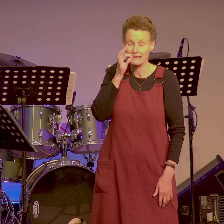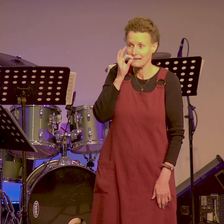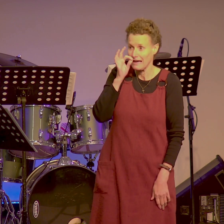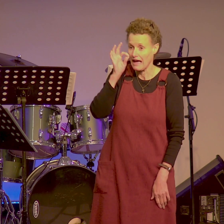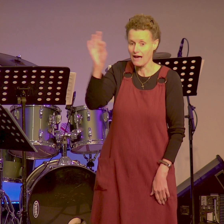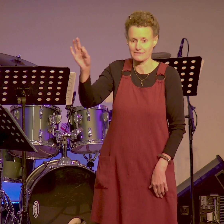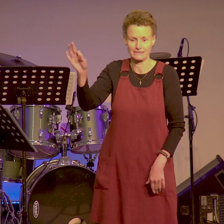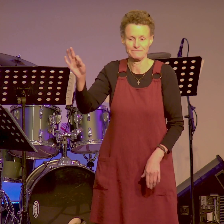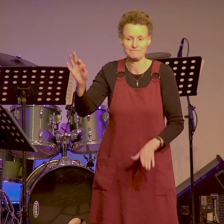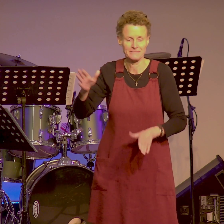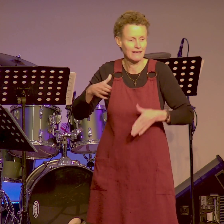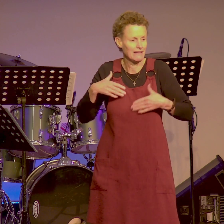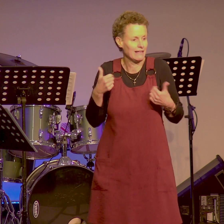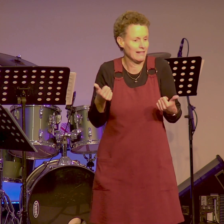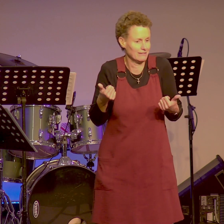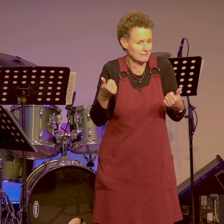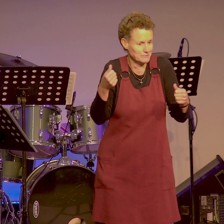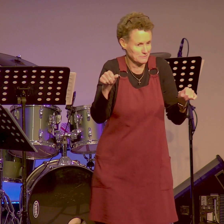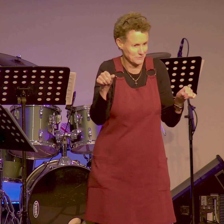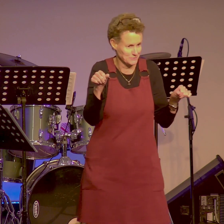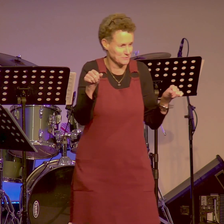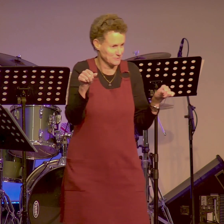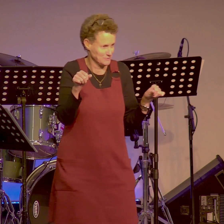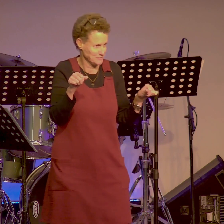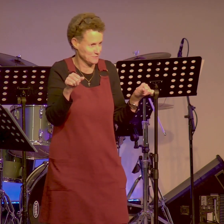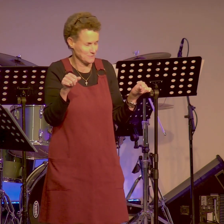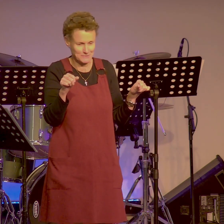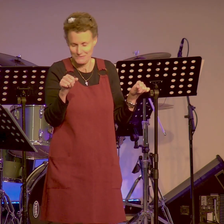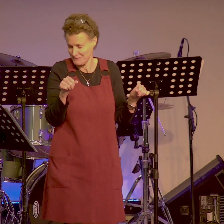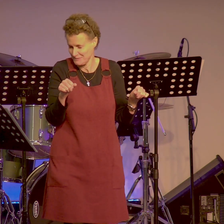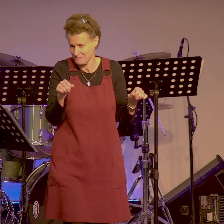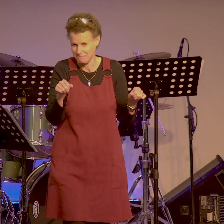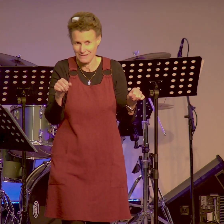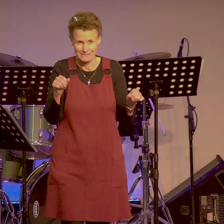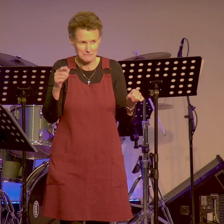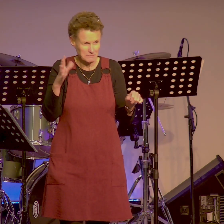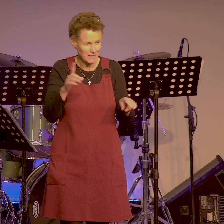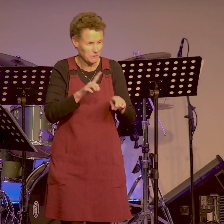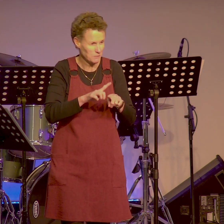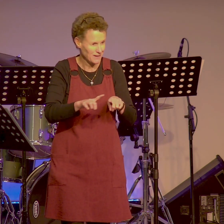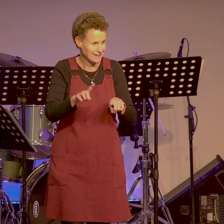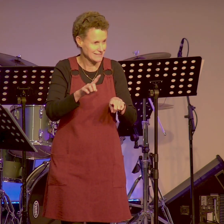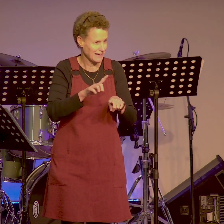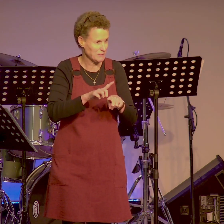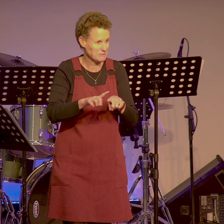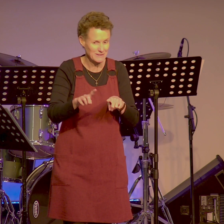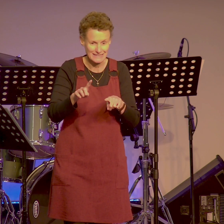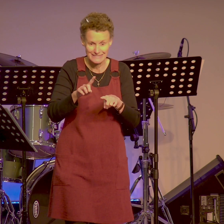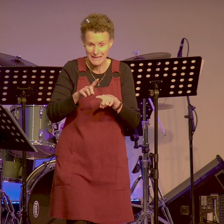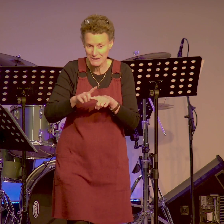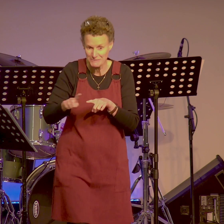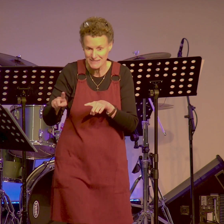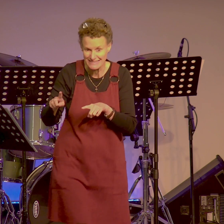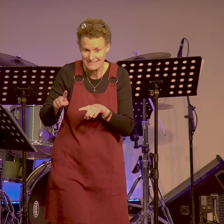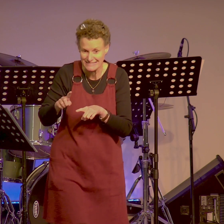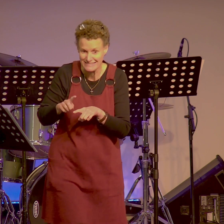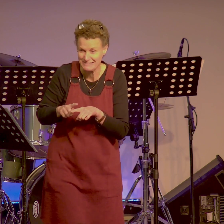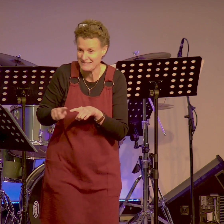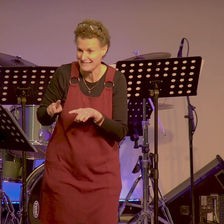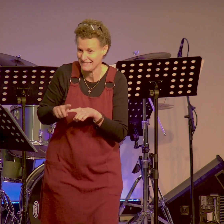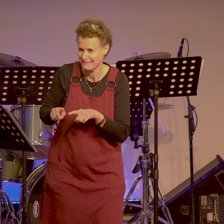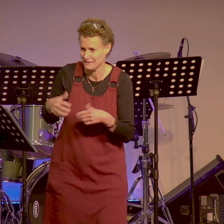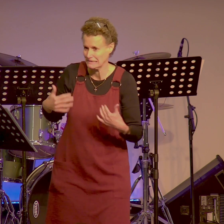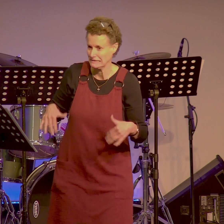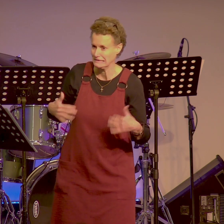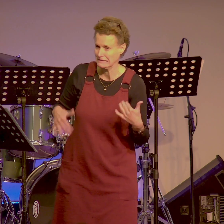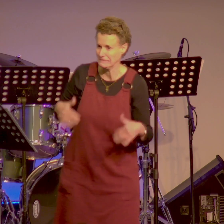okay. God, can you heal me? And do you know what? She was healed. She'd been